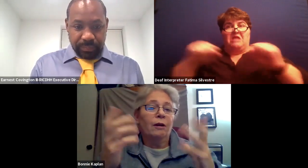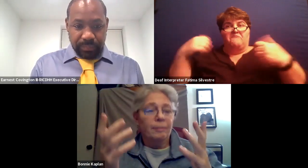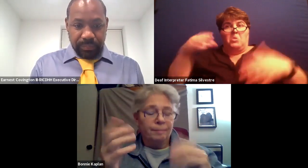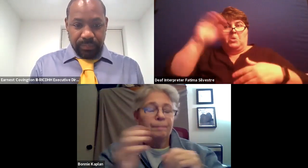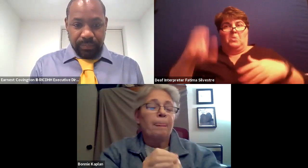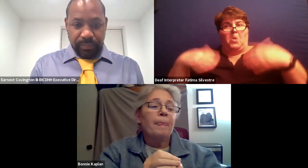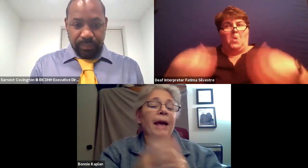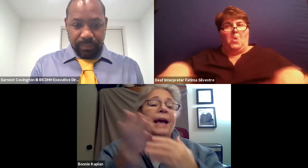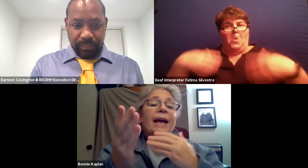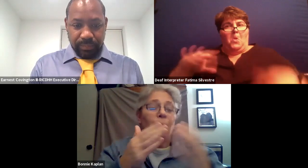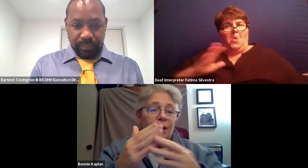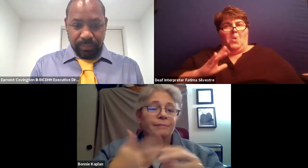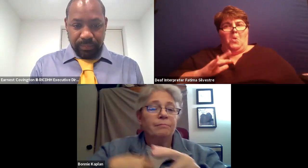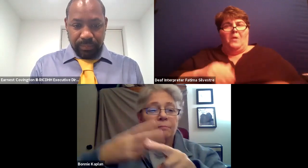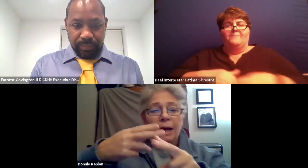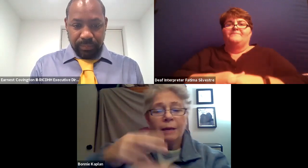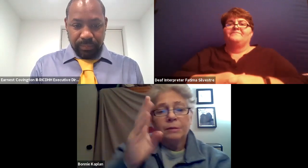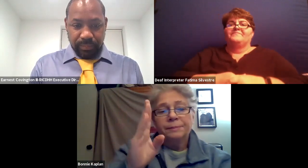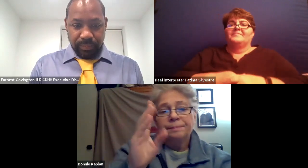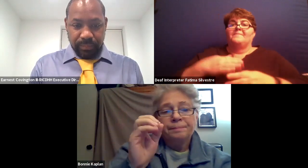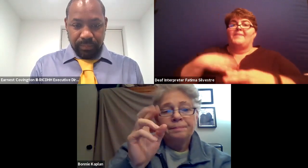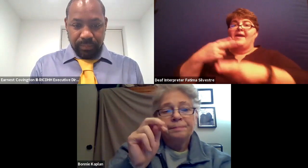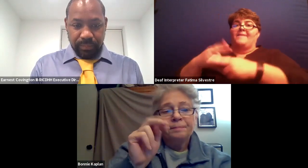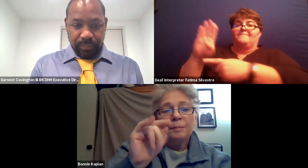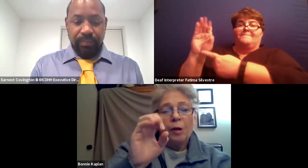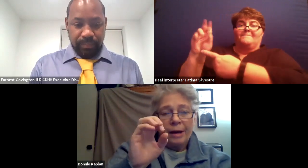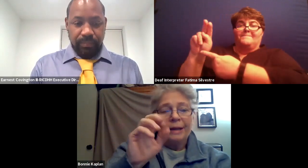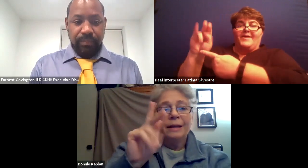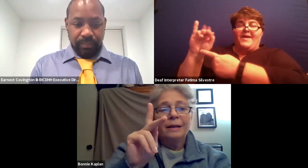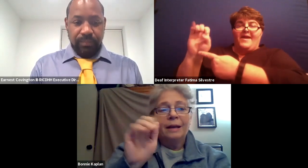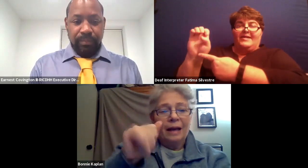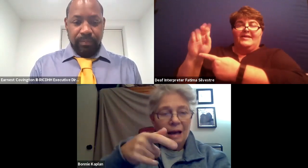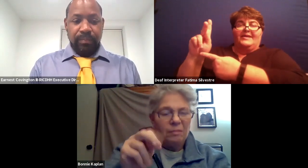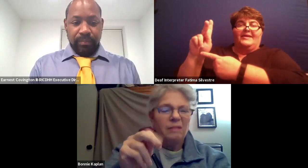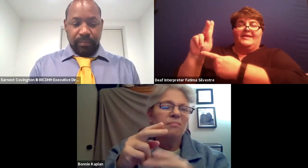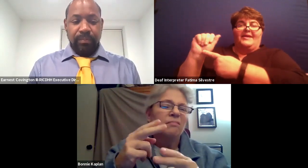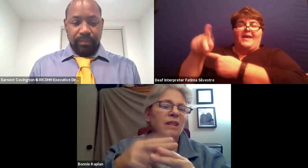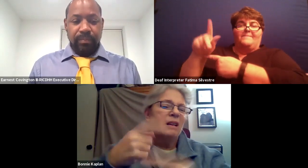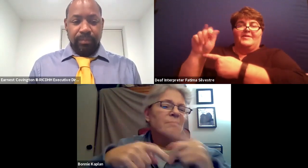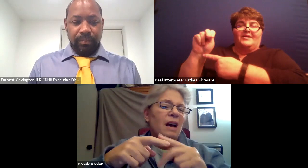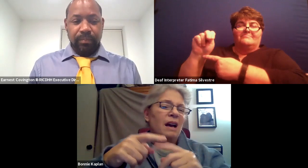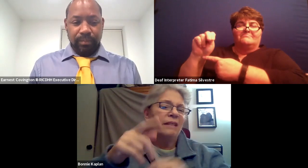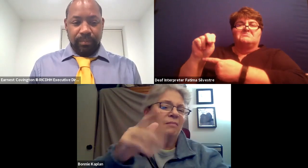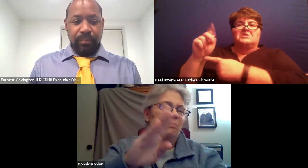it's a lifesaver. So I'm grateful to Zoom. My name is Bonnie Kaplan.